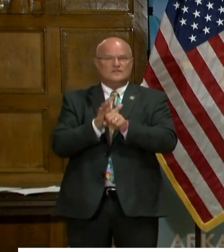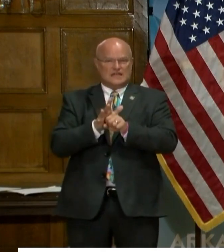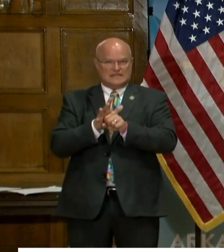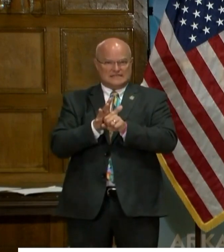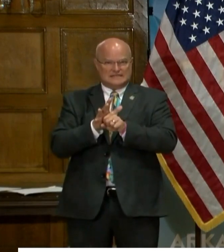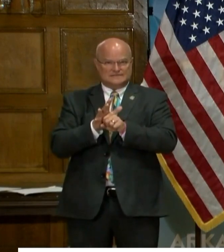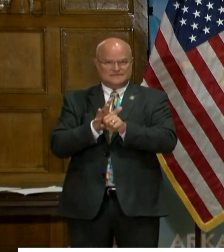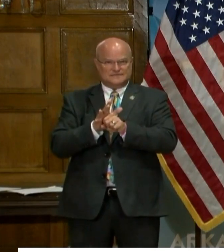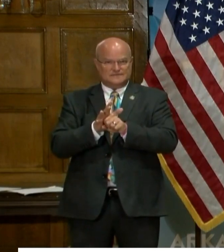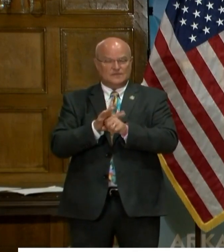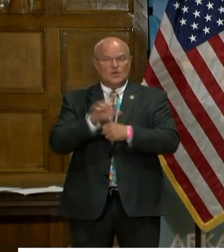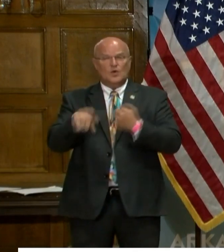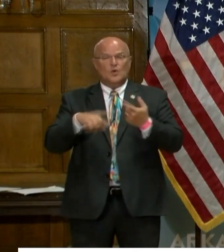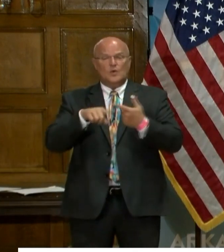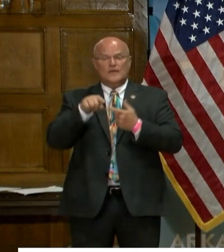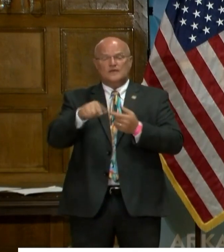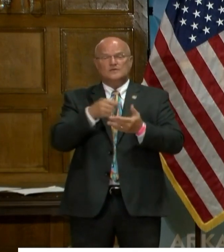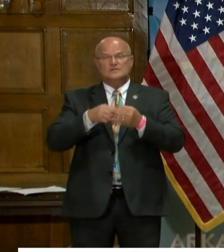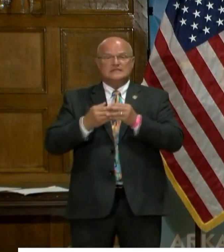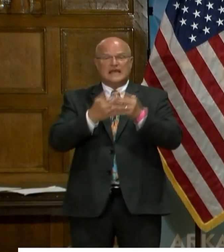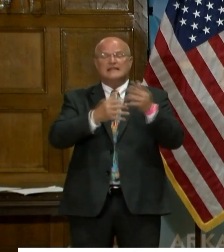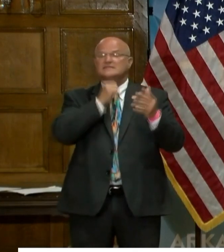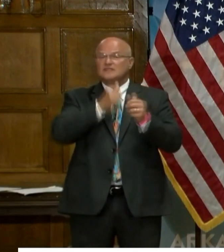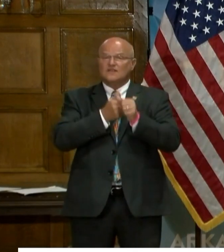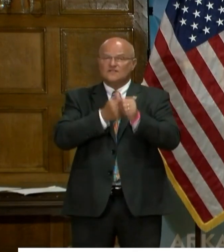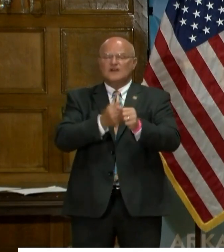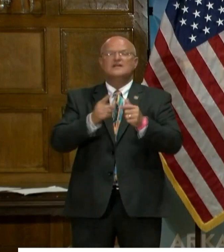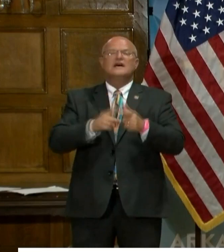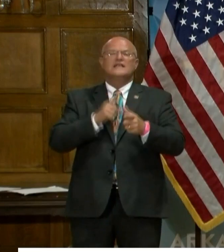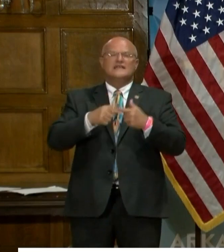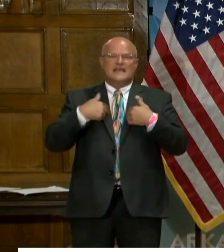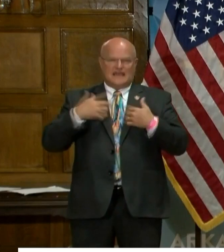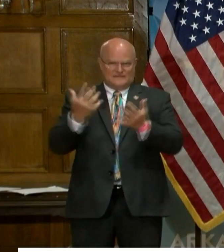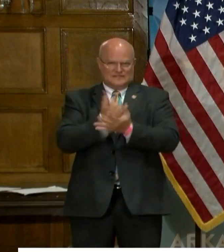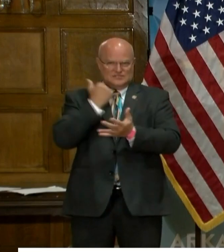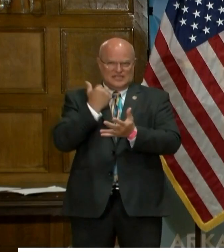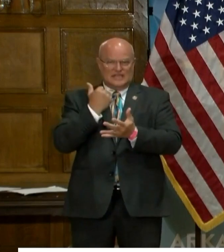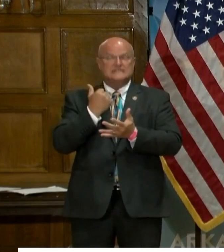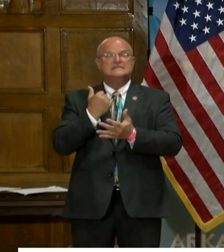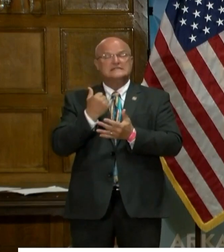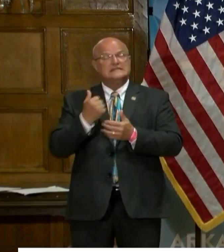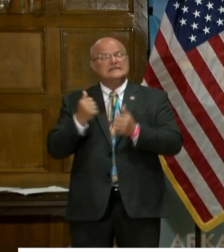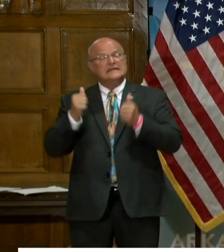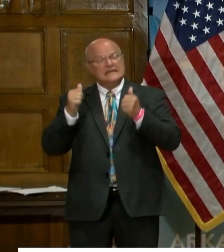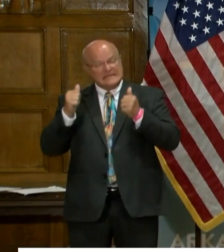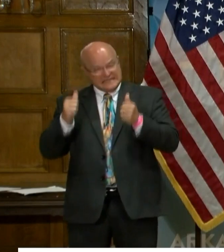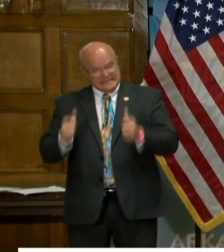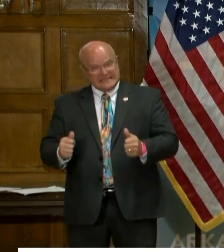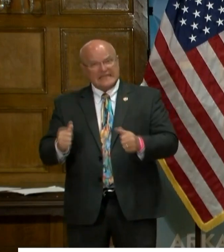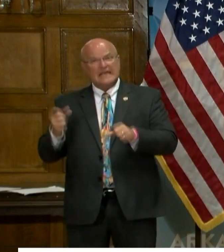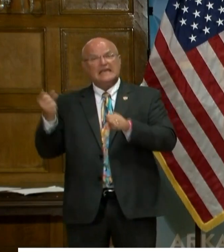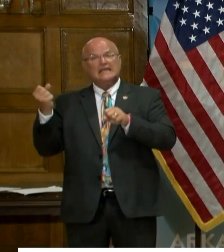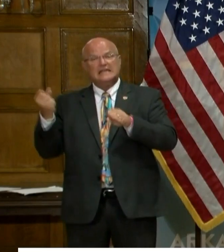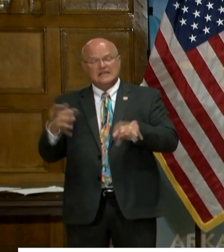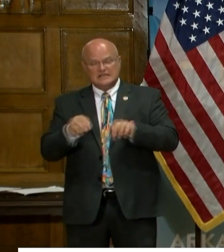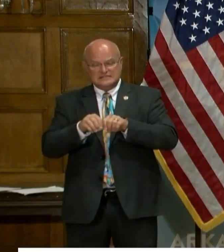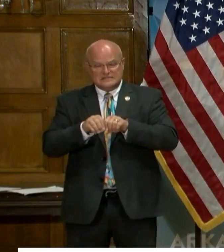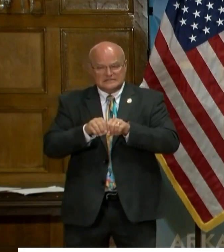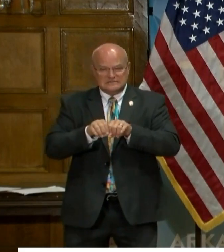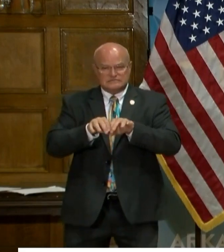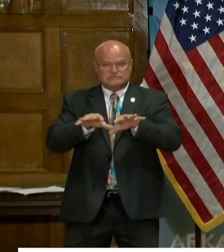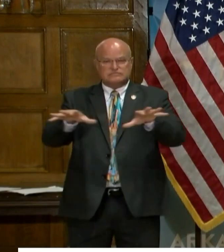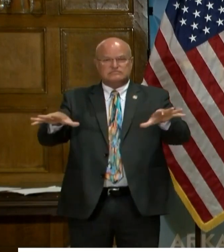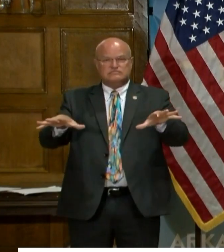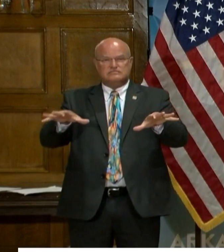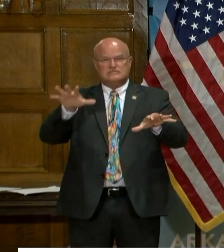COVID-19 transmission. When those guidelines are not followed, then there is that chance, and tragically it can cause spread of